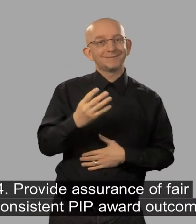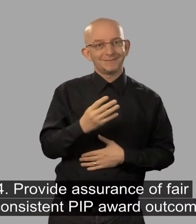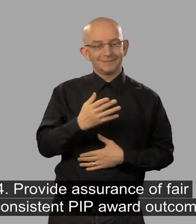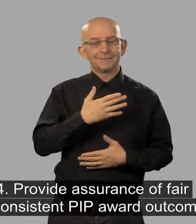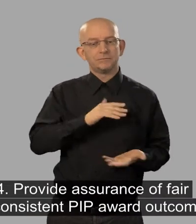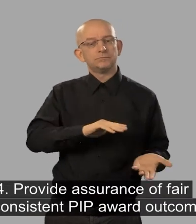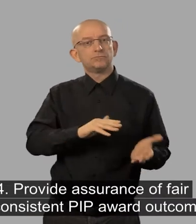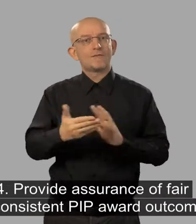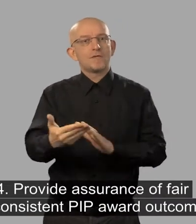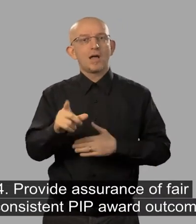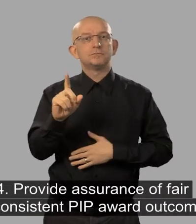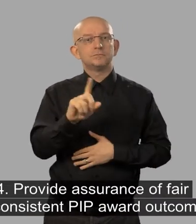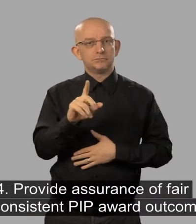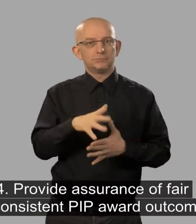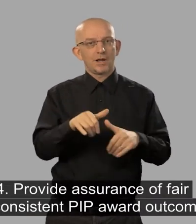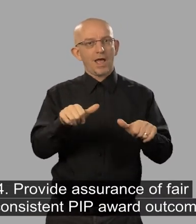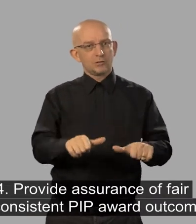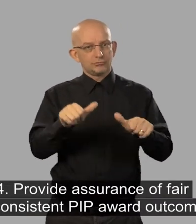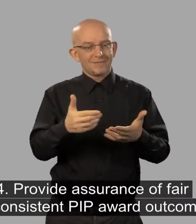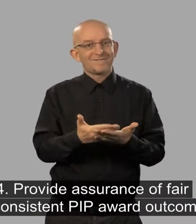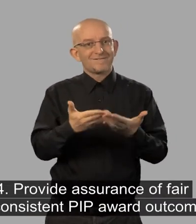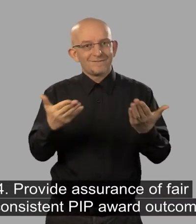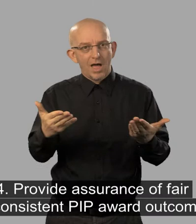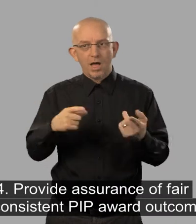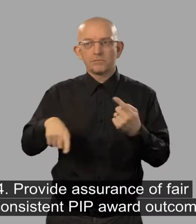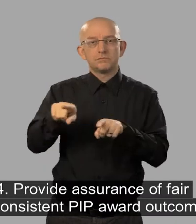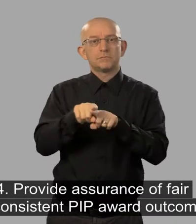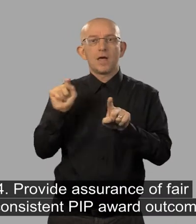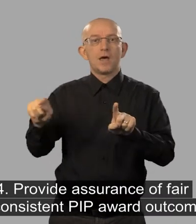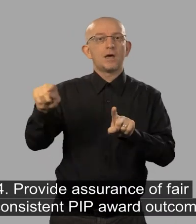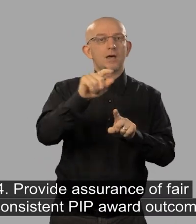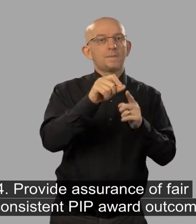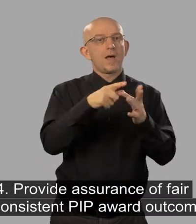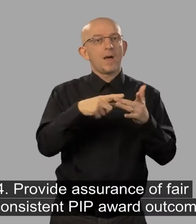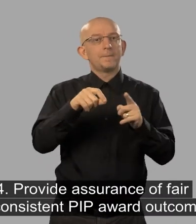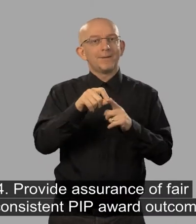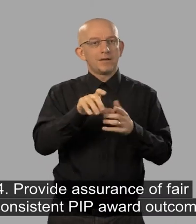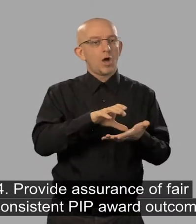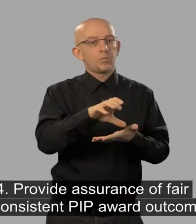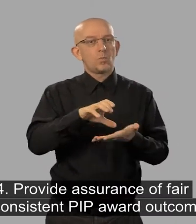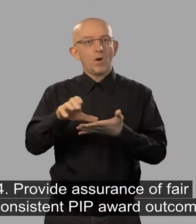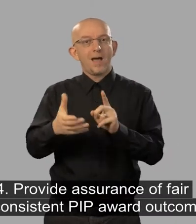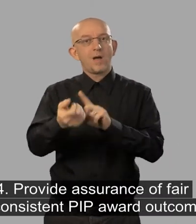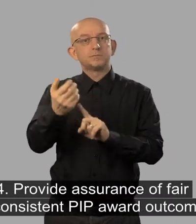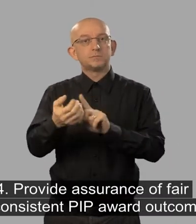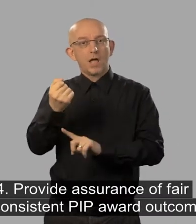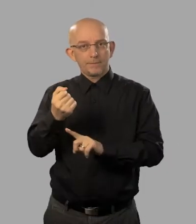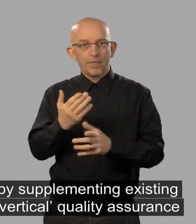14. Provide assurance of fair and consistent PIP award outcomes by